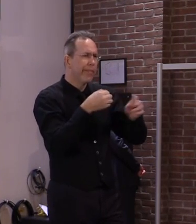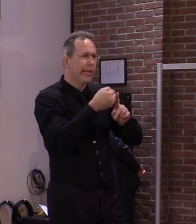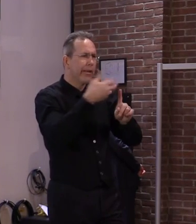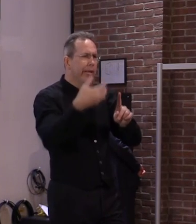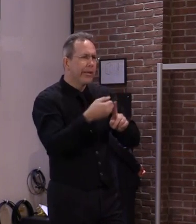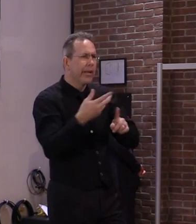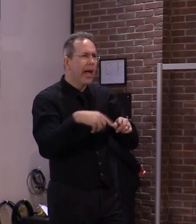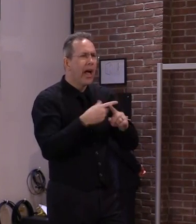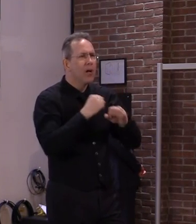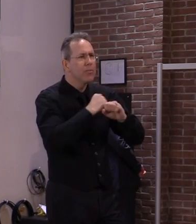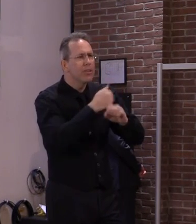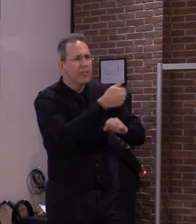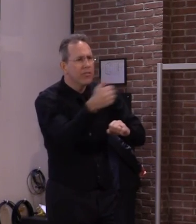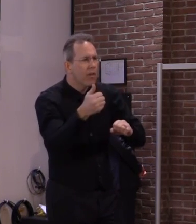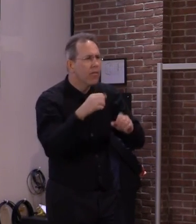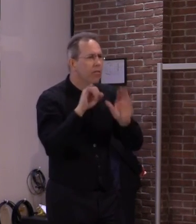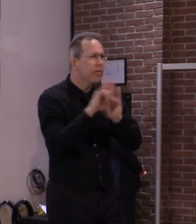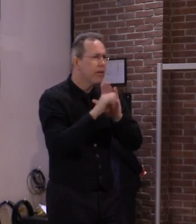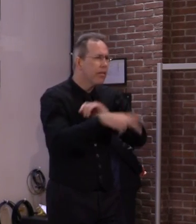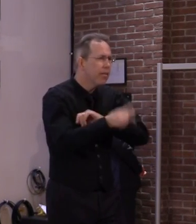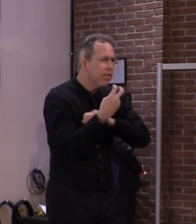and the time it takes for them to get delivered.